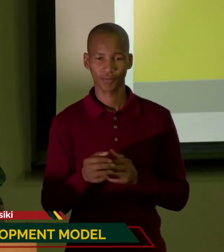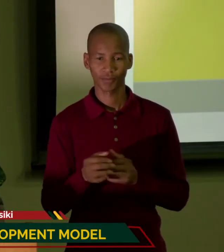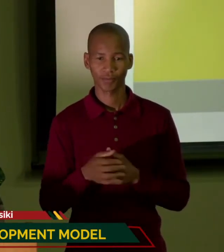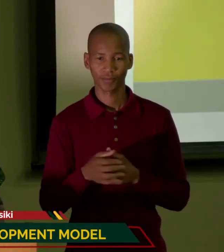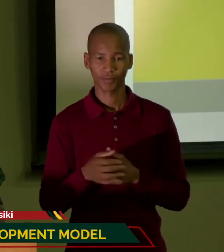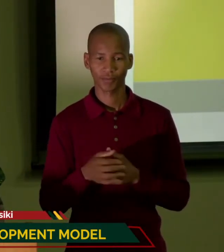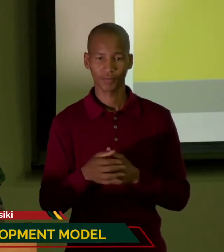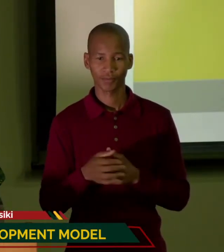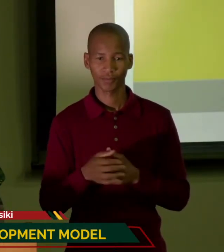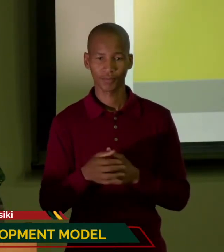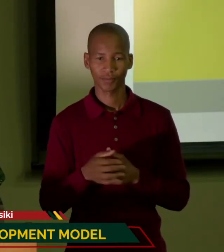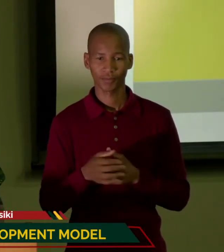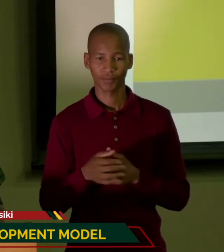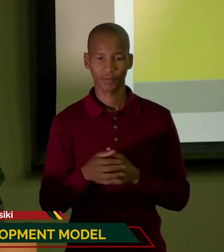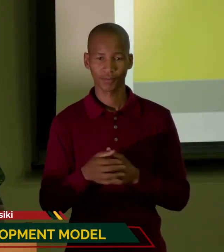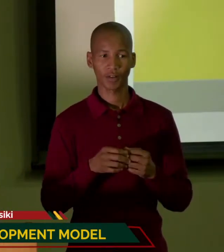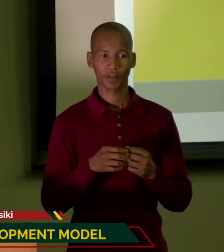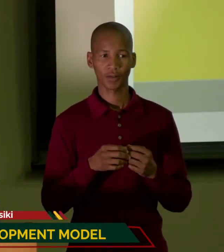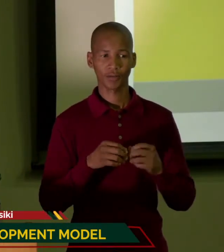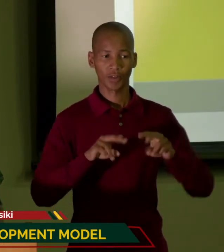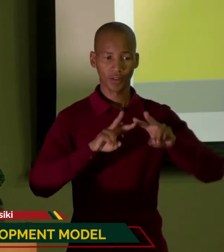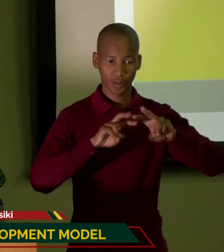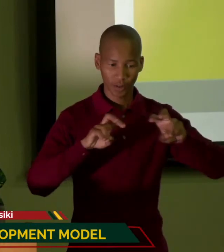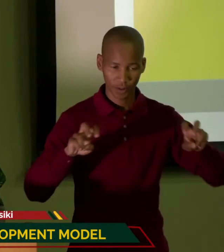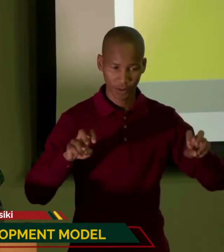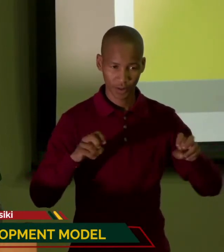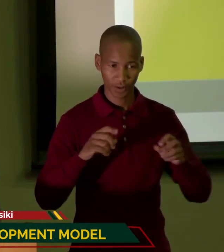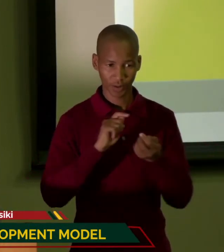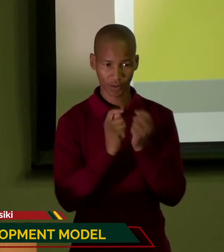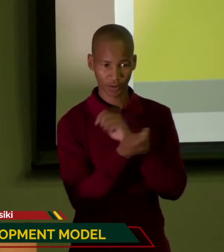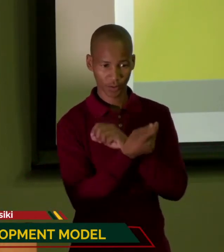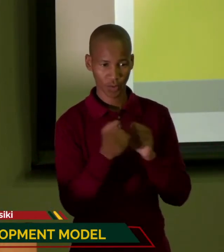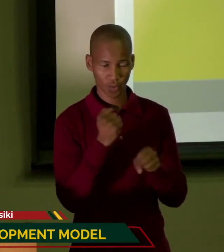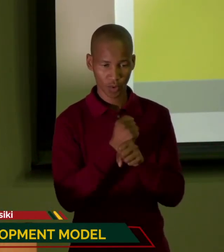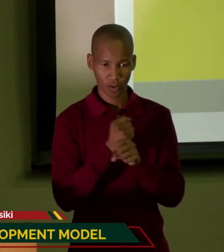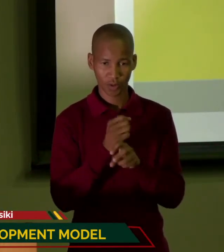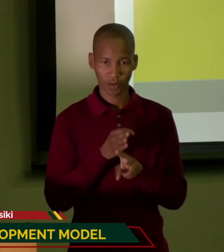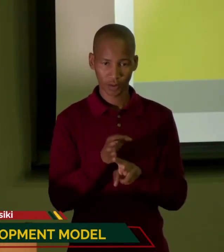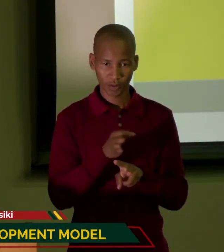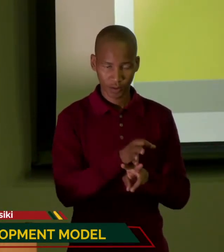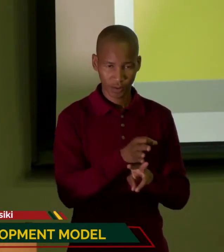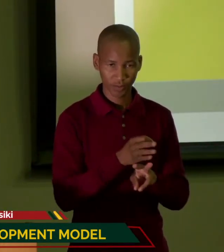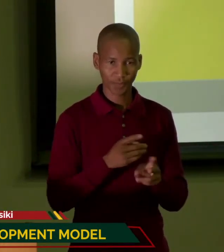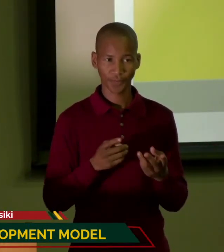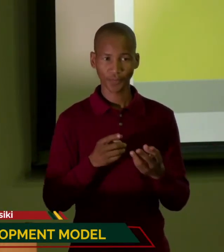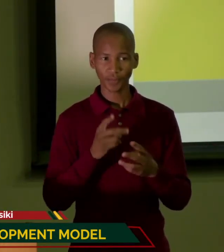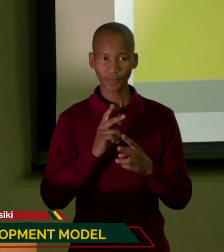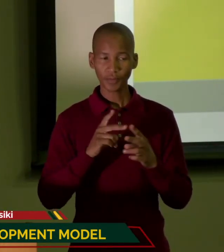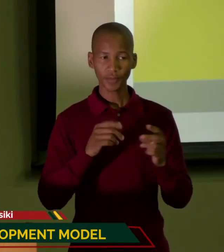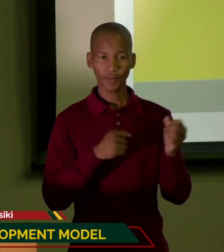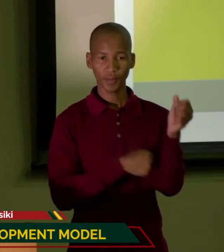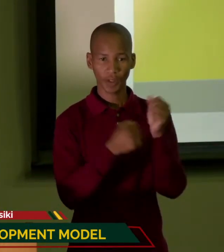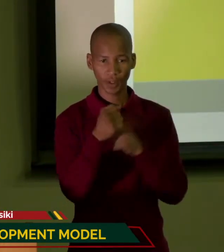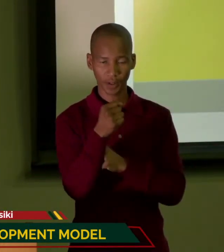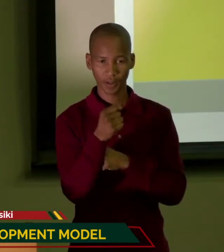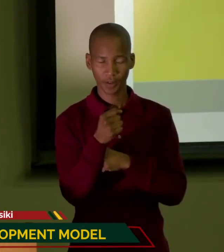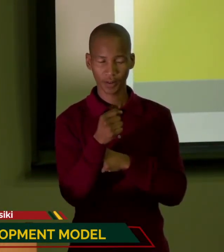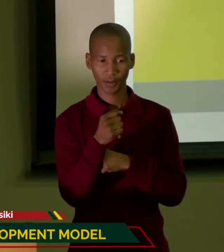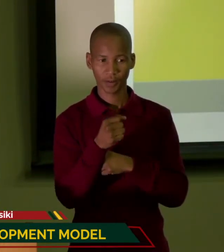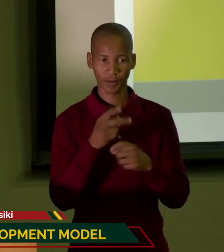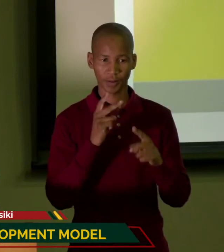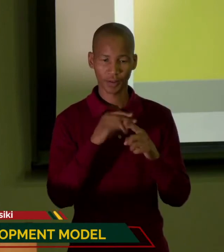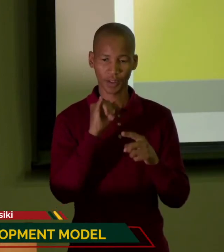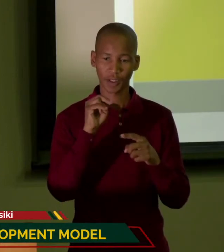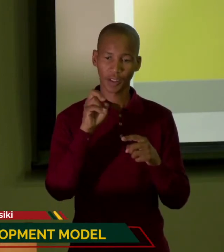Eyokuqala, research and social transformation workstream, infrastructure spatial restructuring and integration